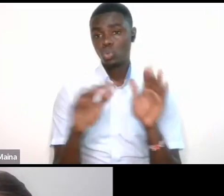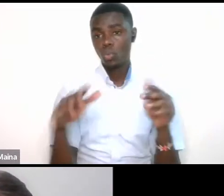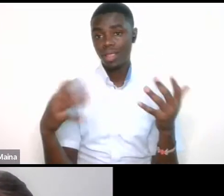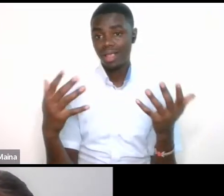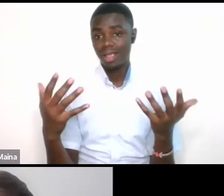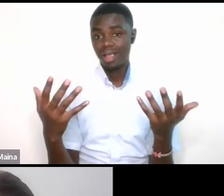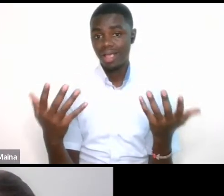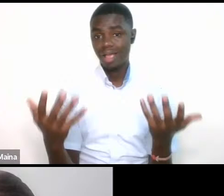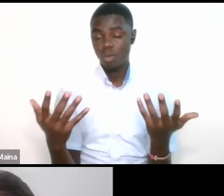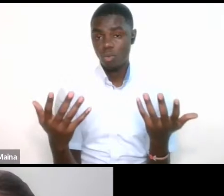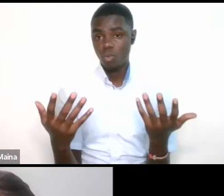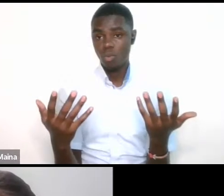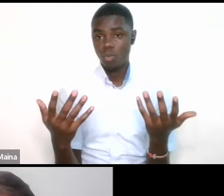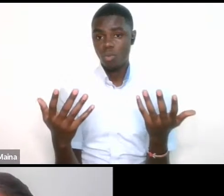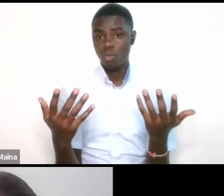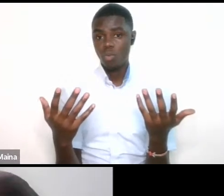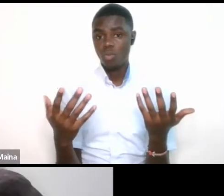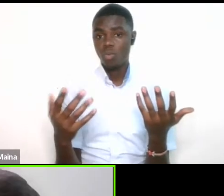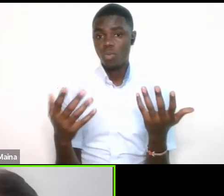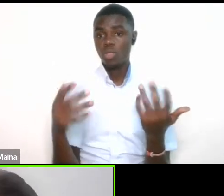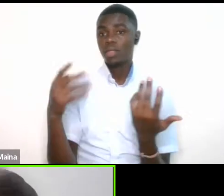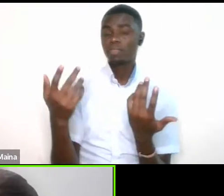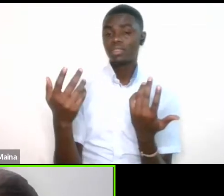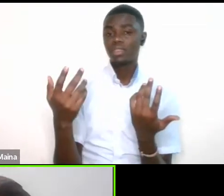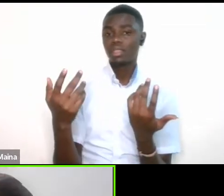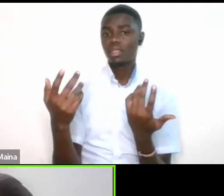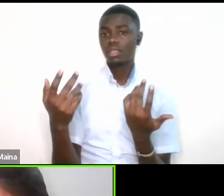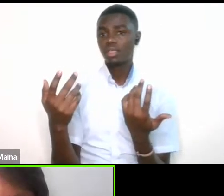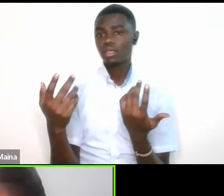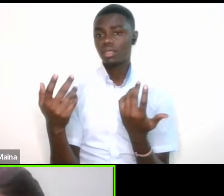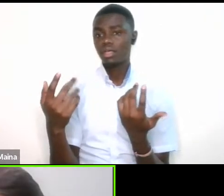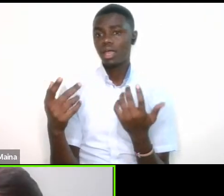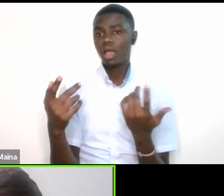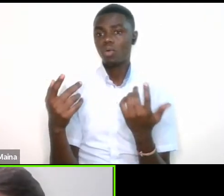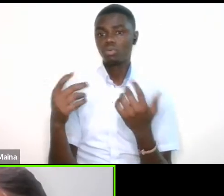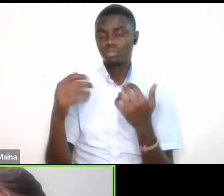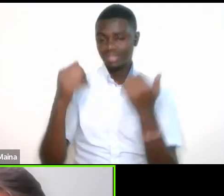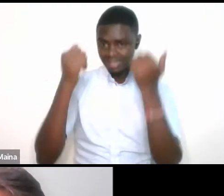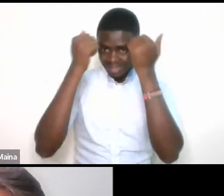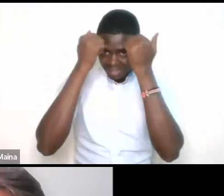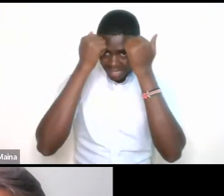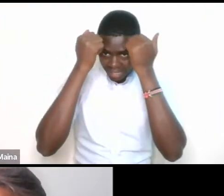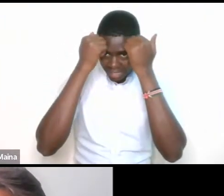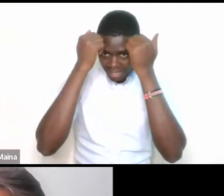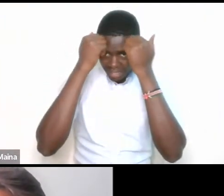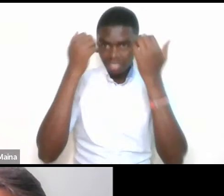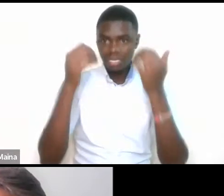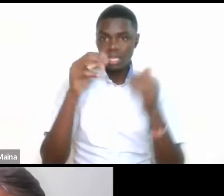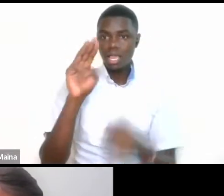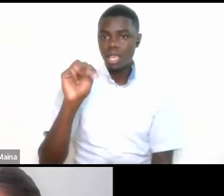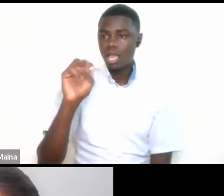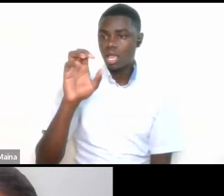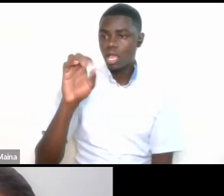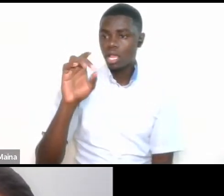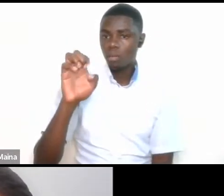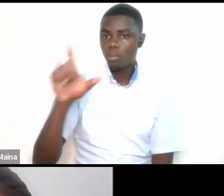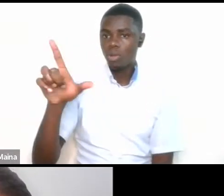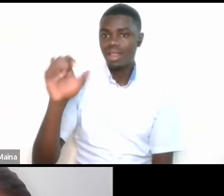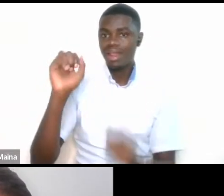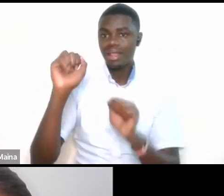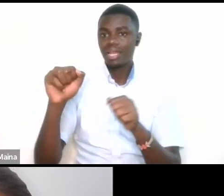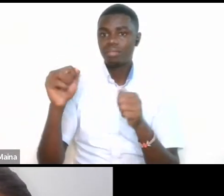Okay, you want me to respond? Oh, please, go ahead. No. So I think if you want a liberatory